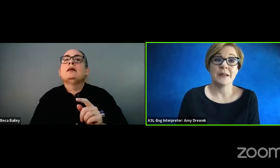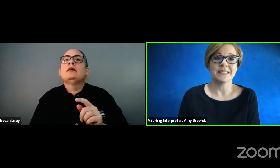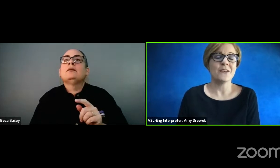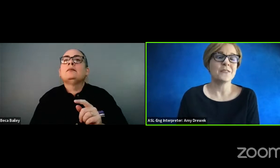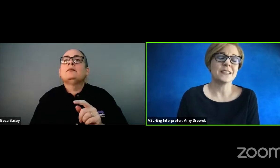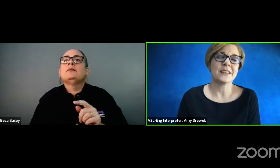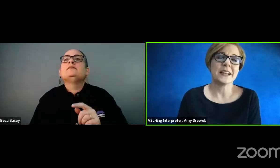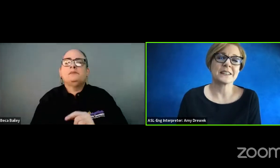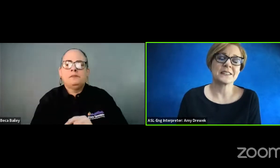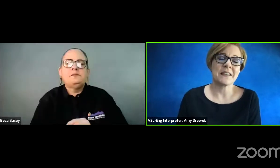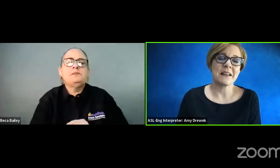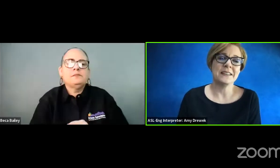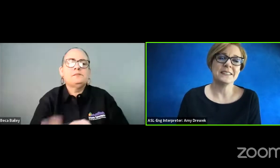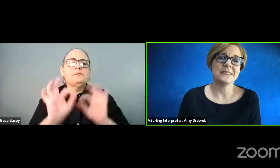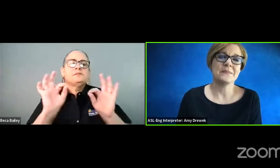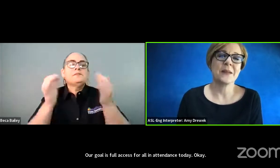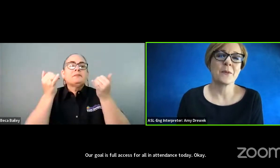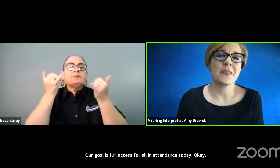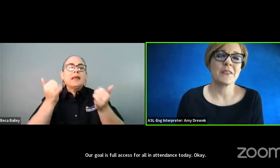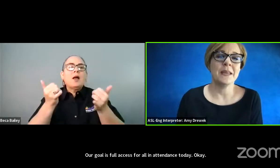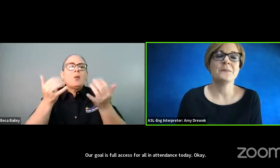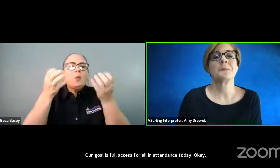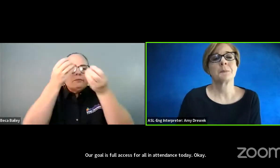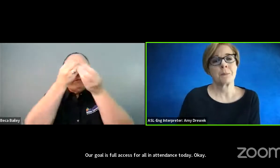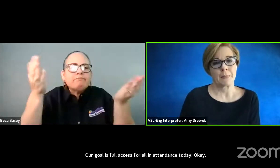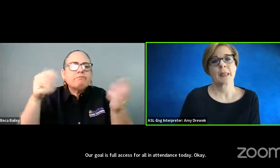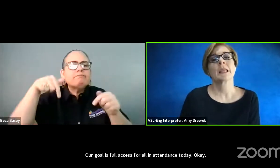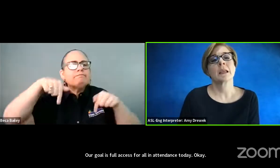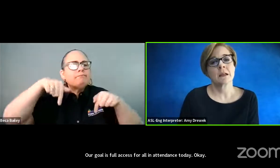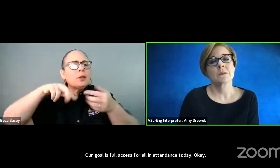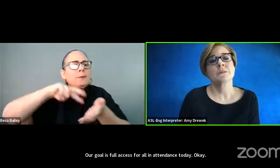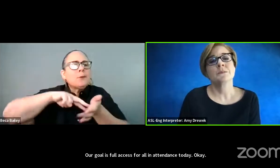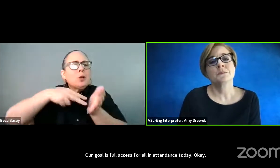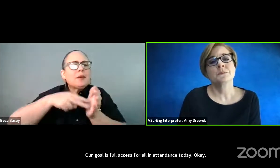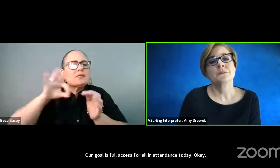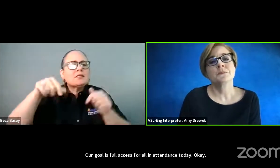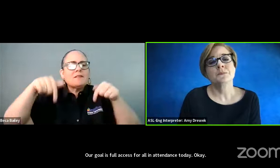I'm moving myself into the next slide. Bear with me.